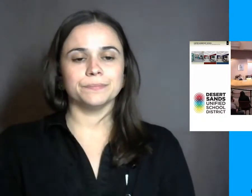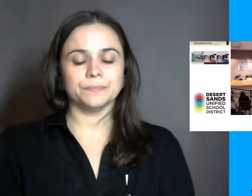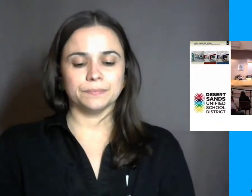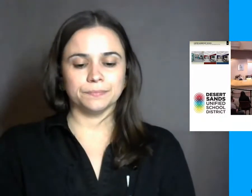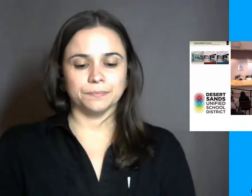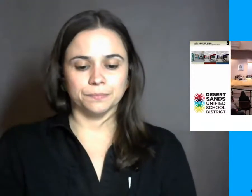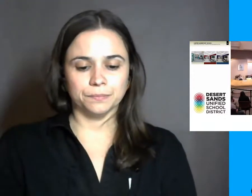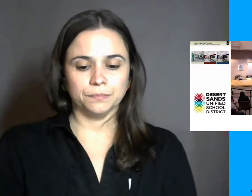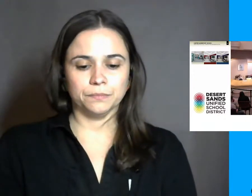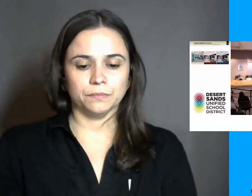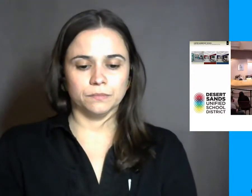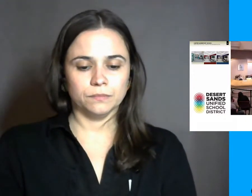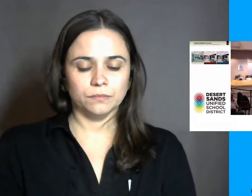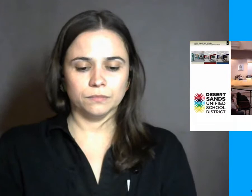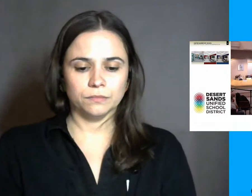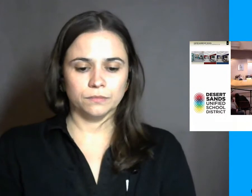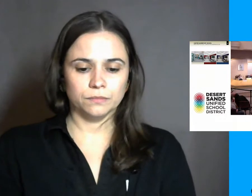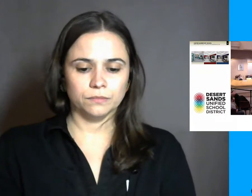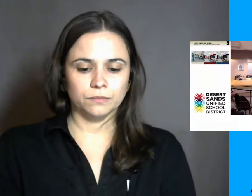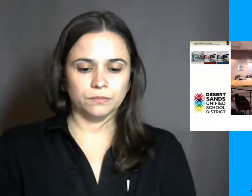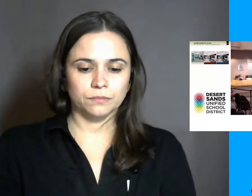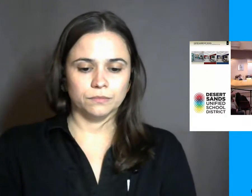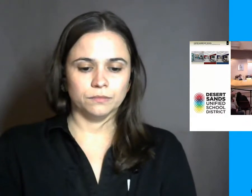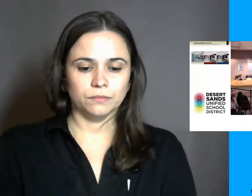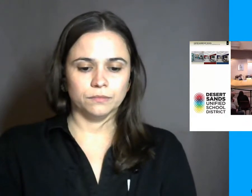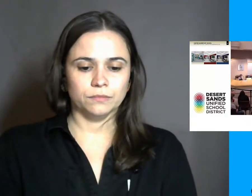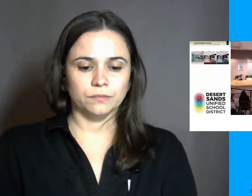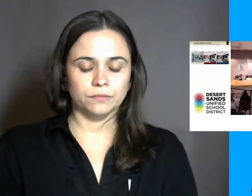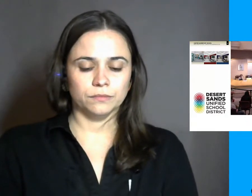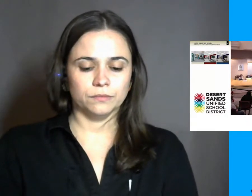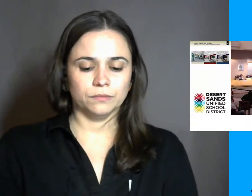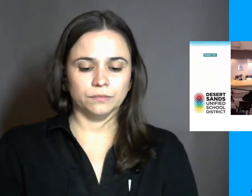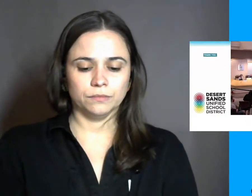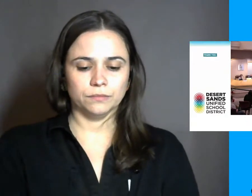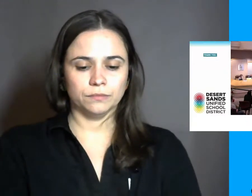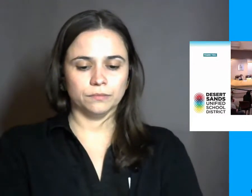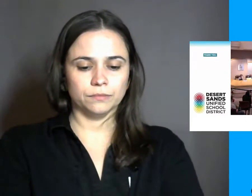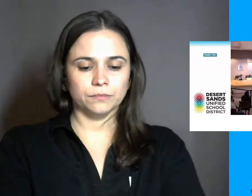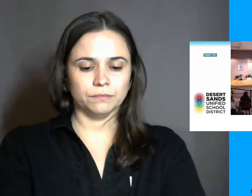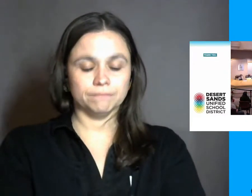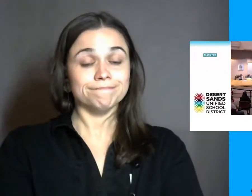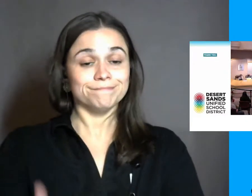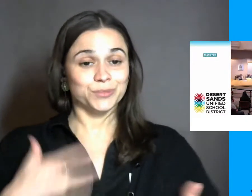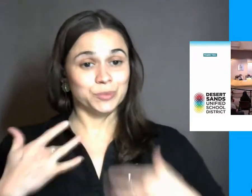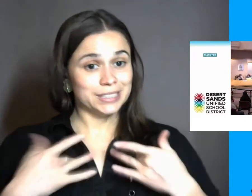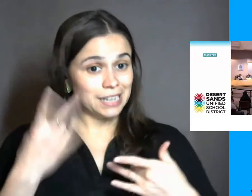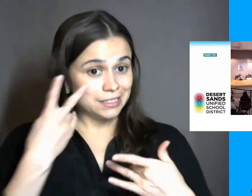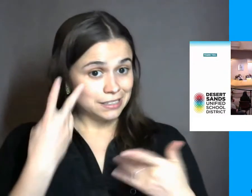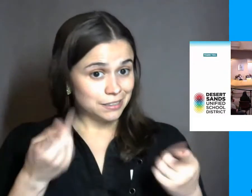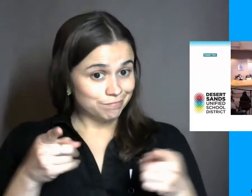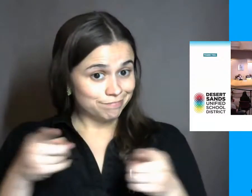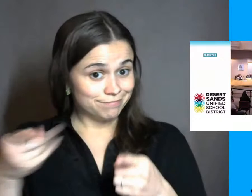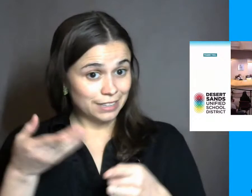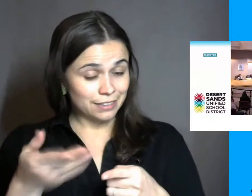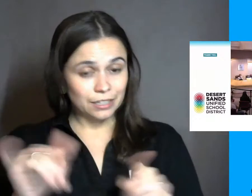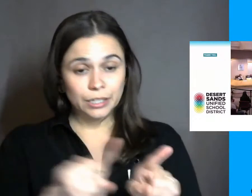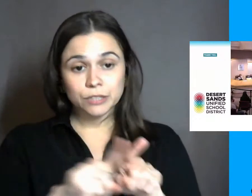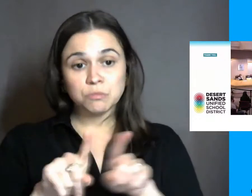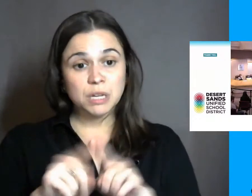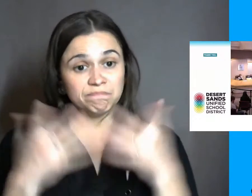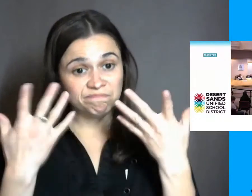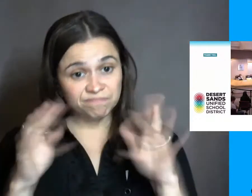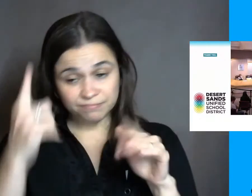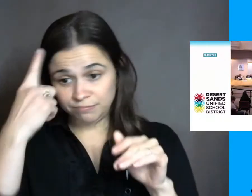also by grade levels. So we're excited about what's taking place over there as well. And that's really the update on Measure